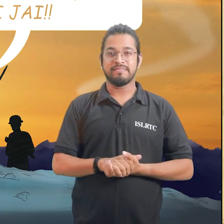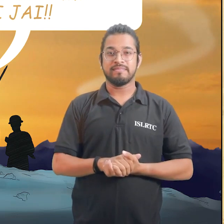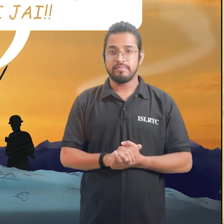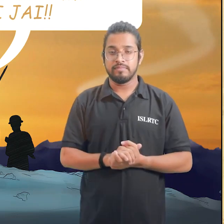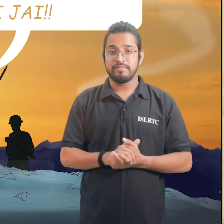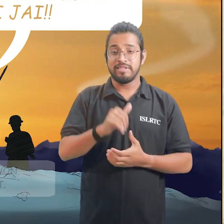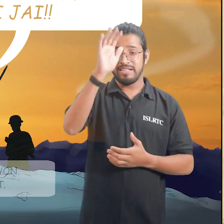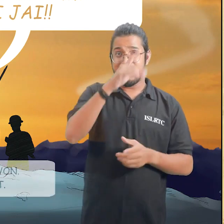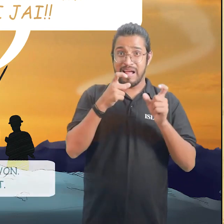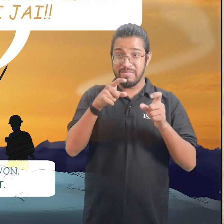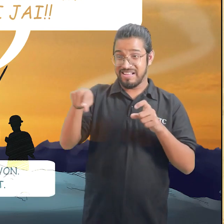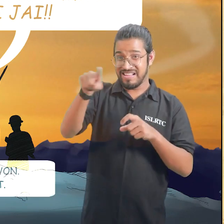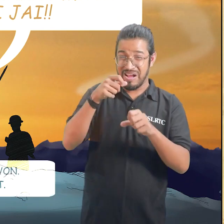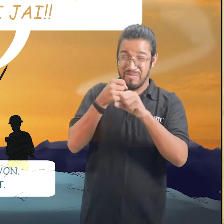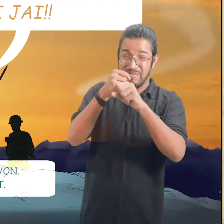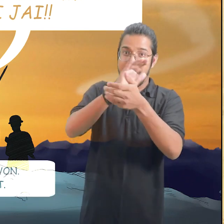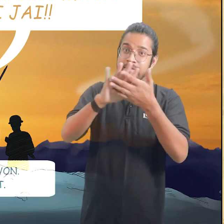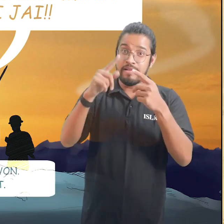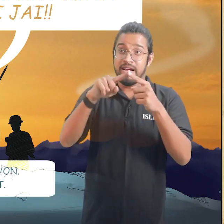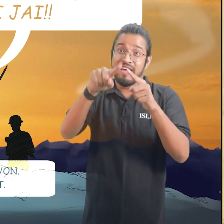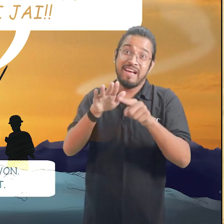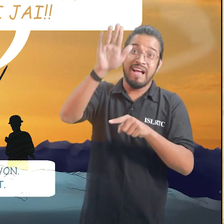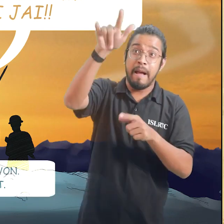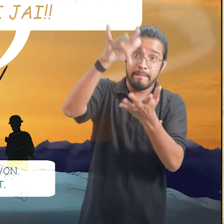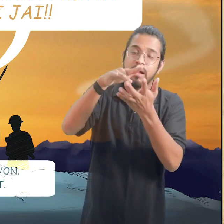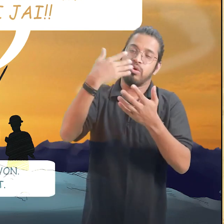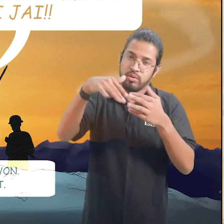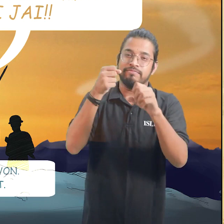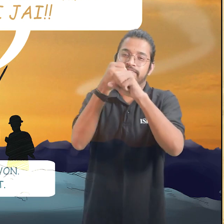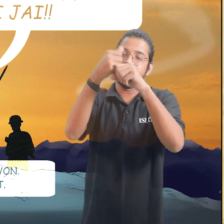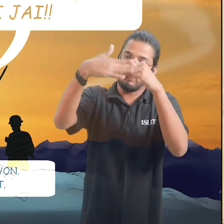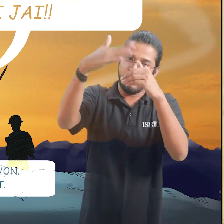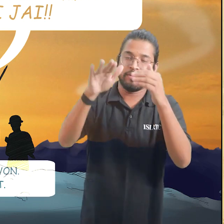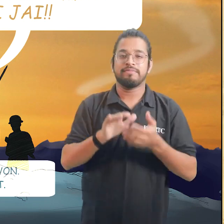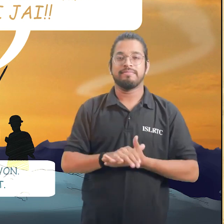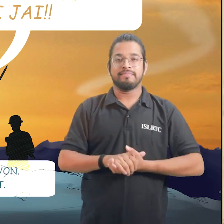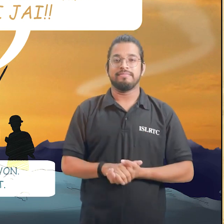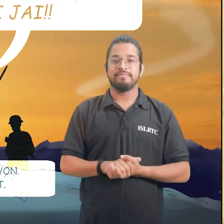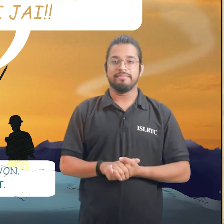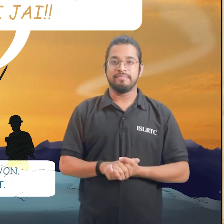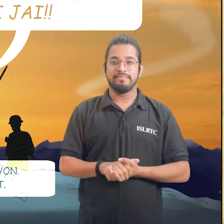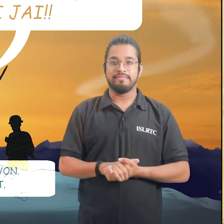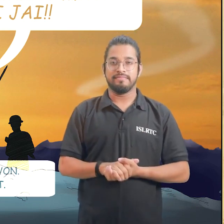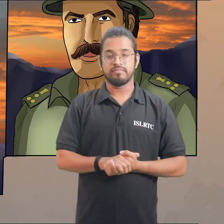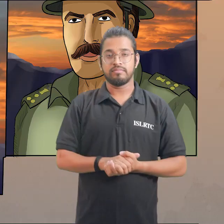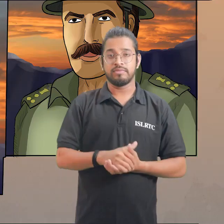ki Jai! But this was only one battle won. The war was still being